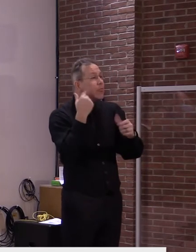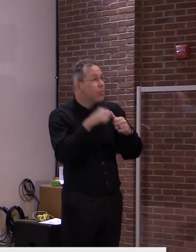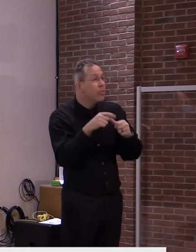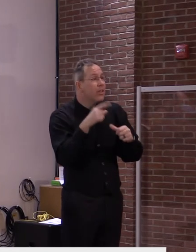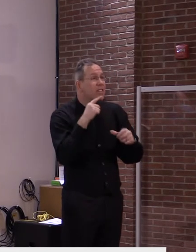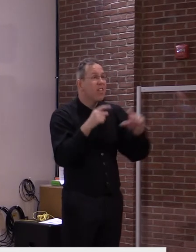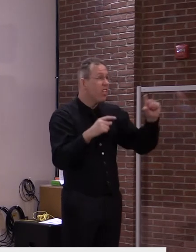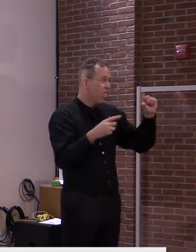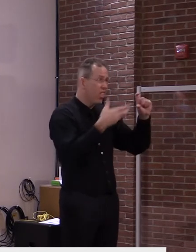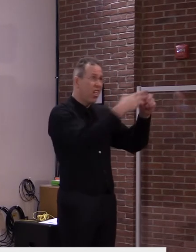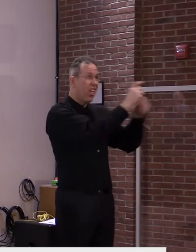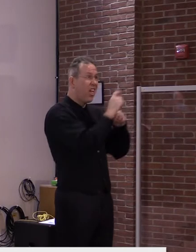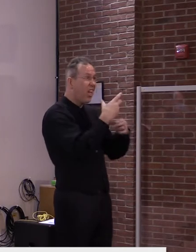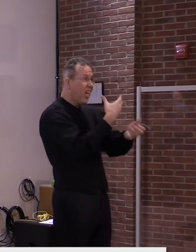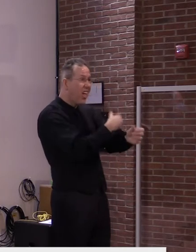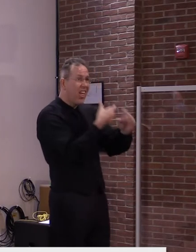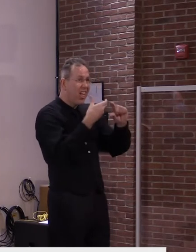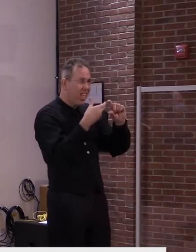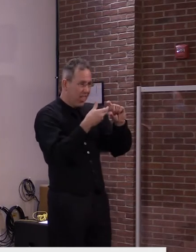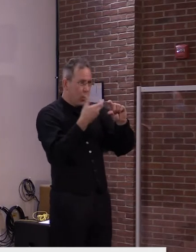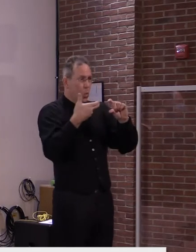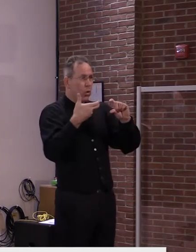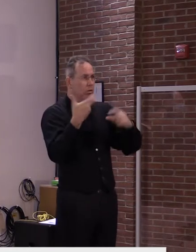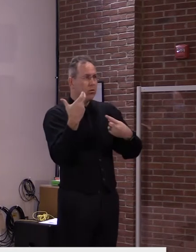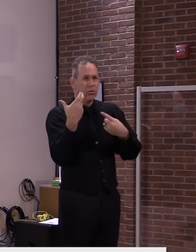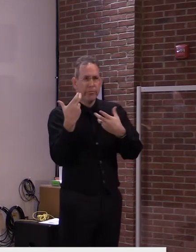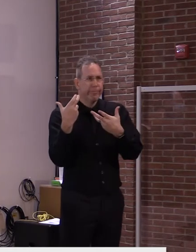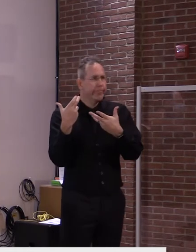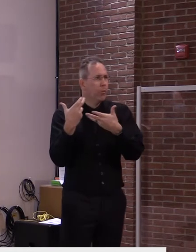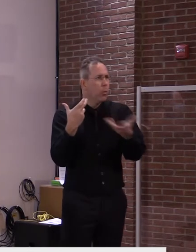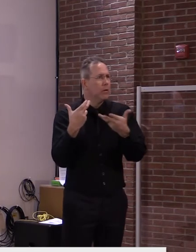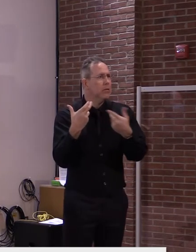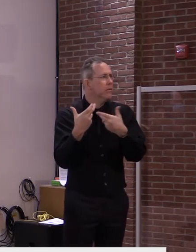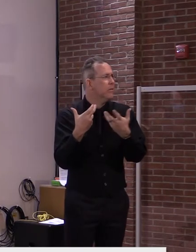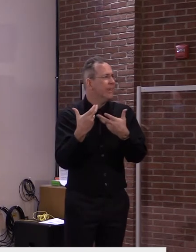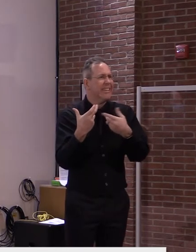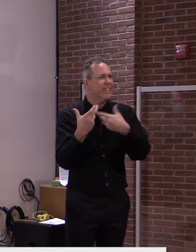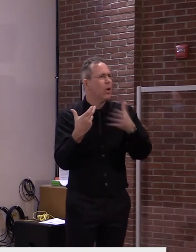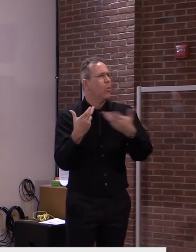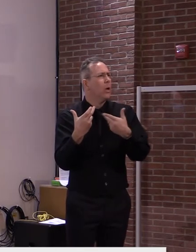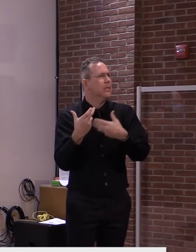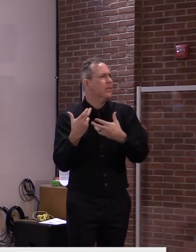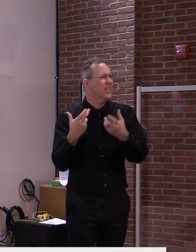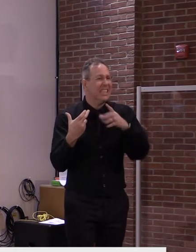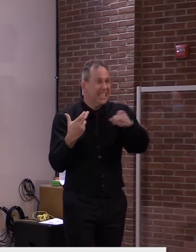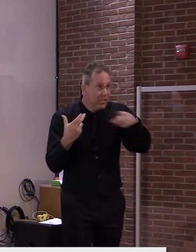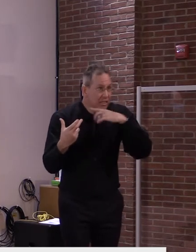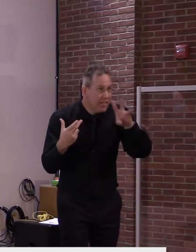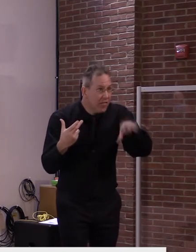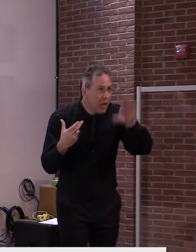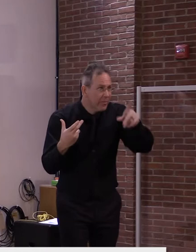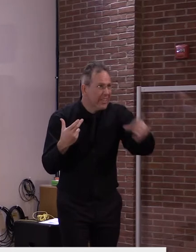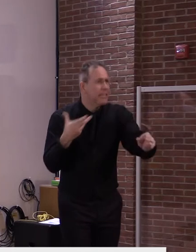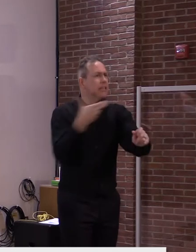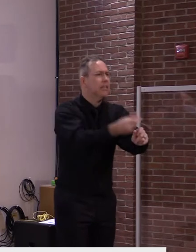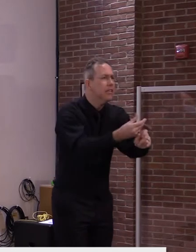waste that dose. And if that means if there's a 75-year-old that's in the local